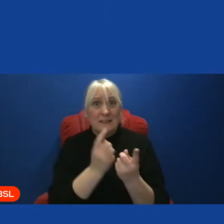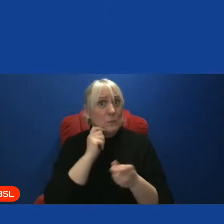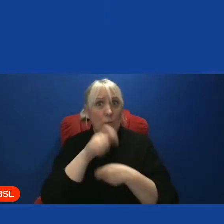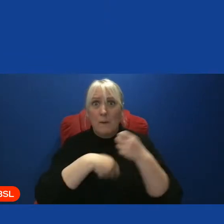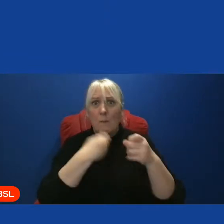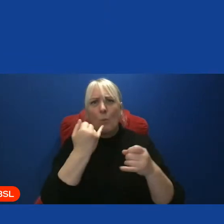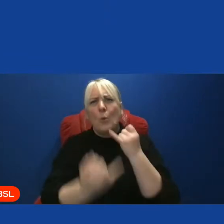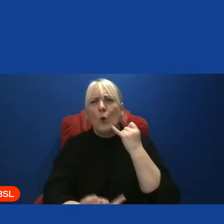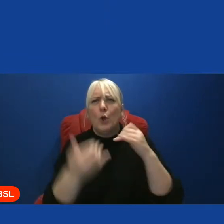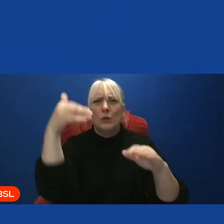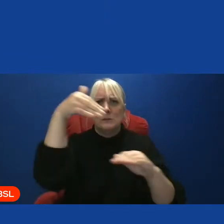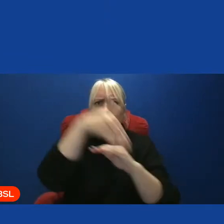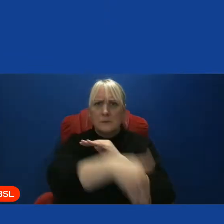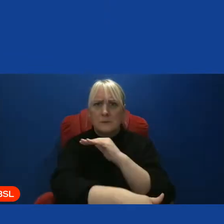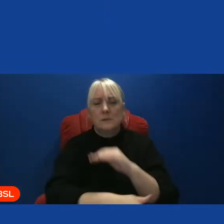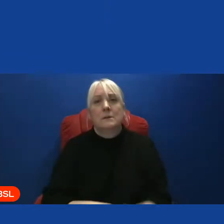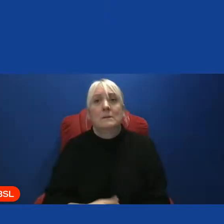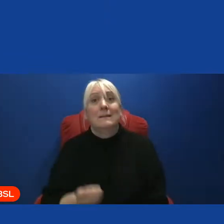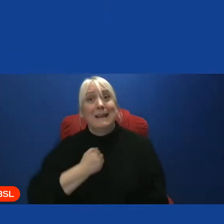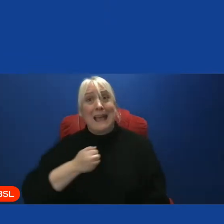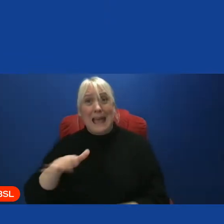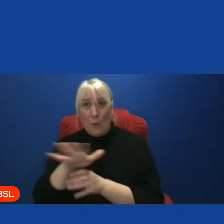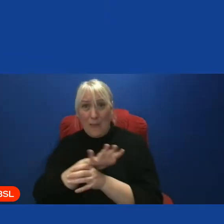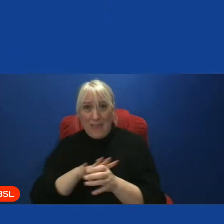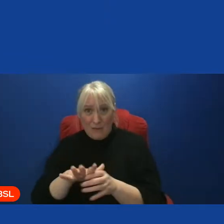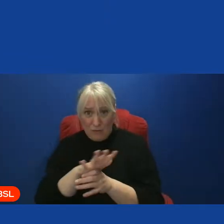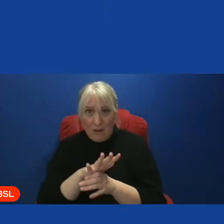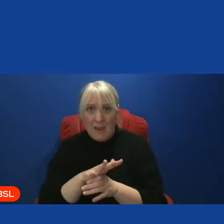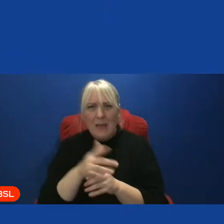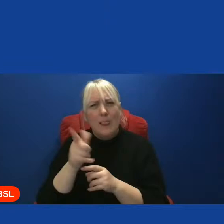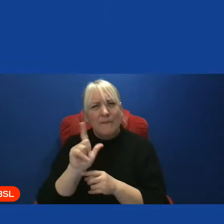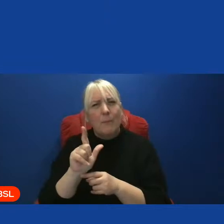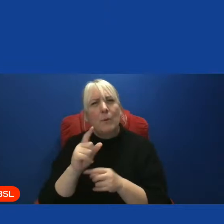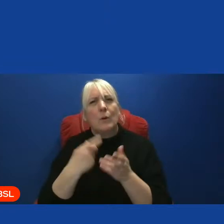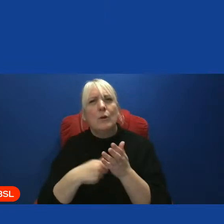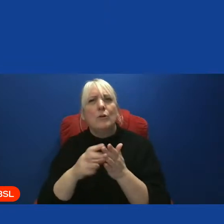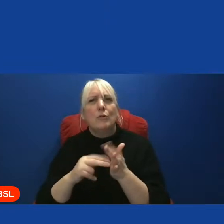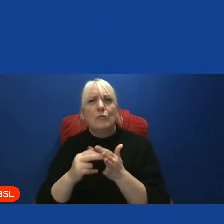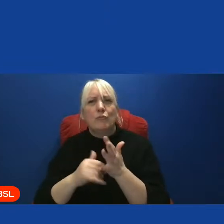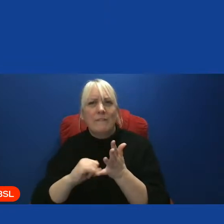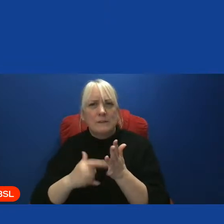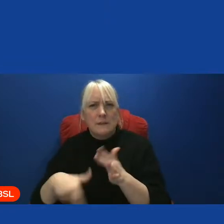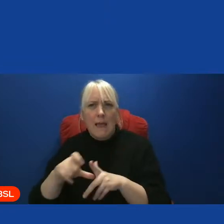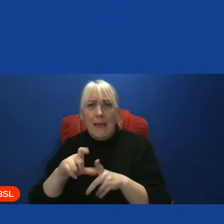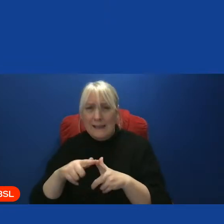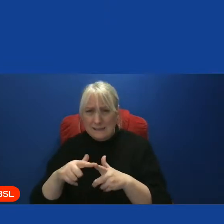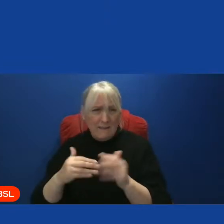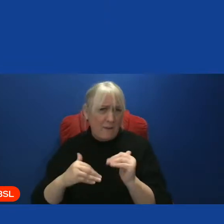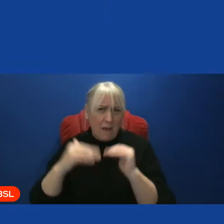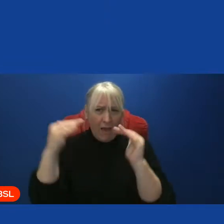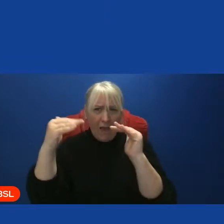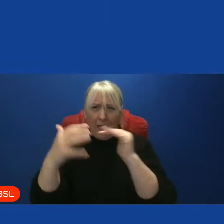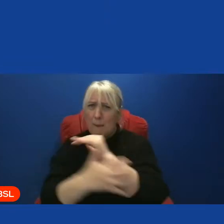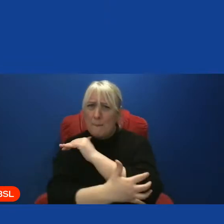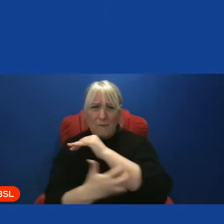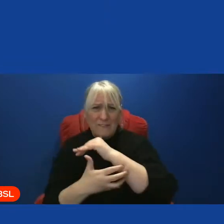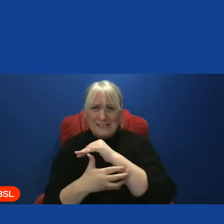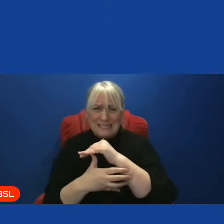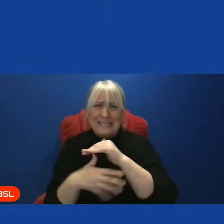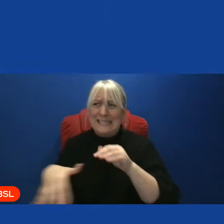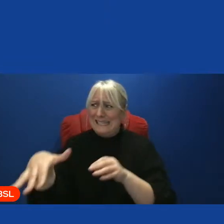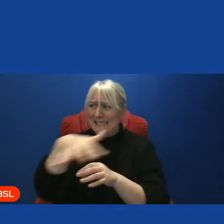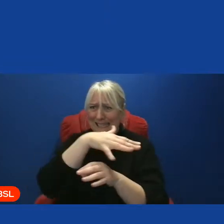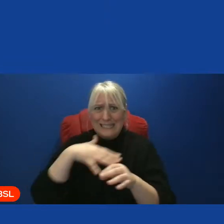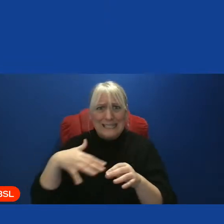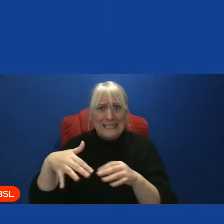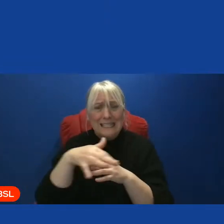Riverside, we have some of the highest levels of poverty. And we know that most deprived constituency we are